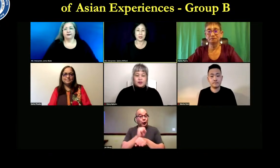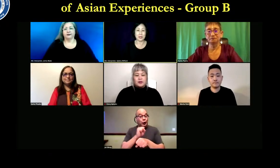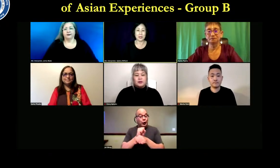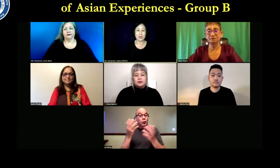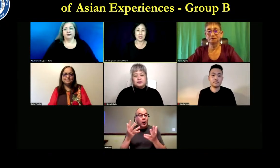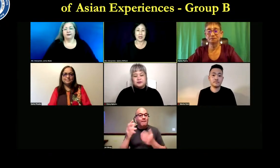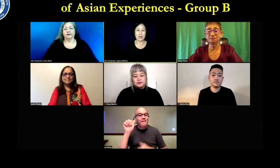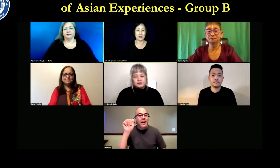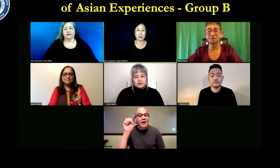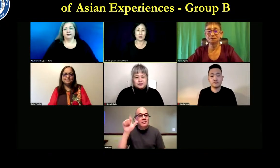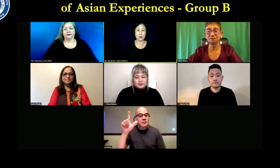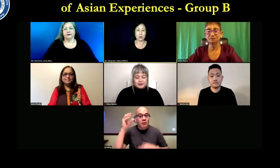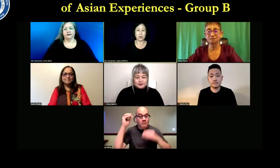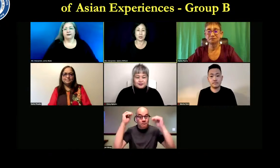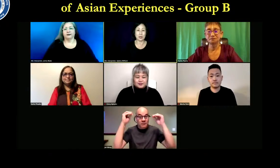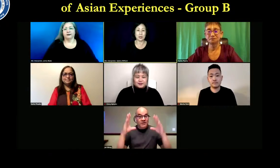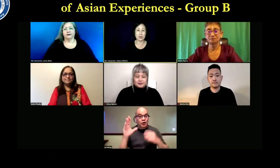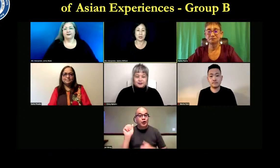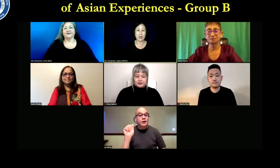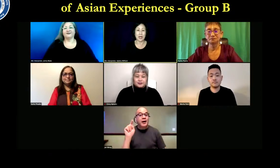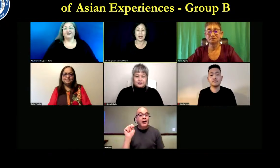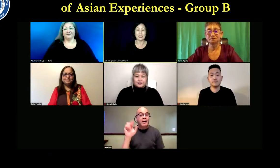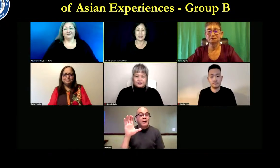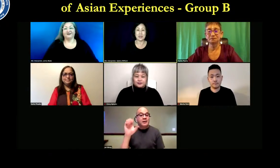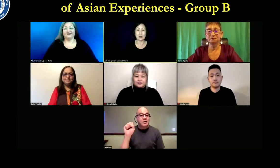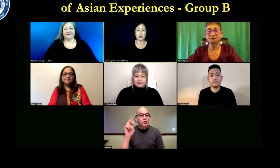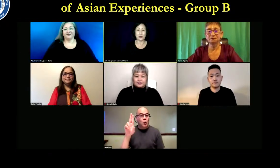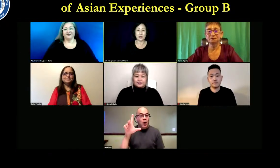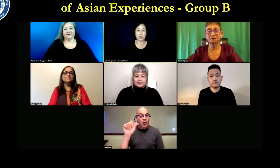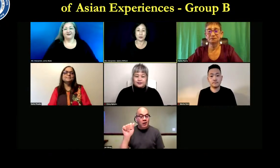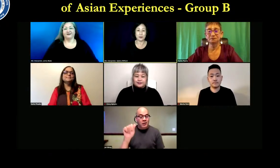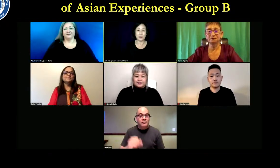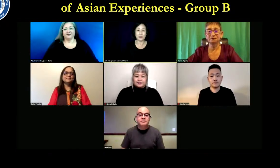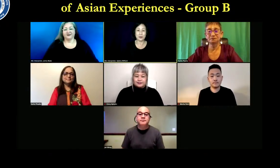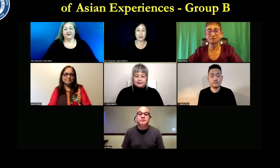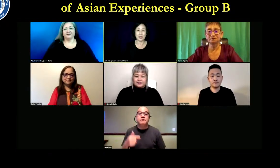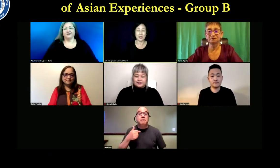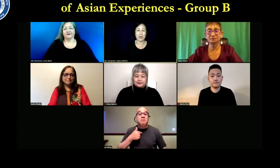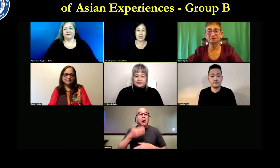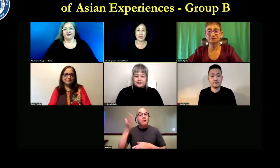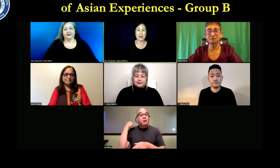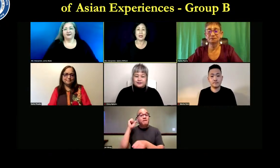I'm married, and I currently work as an ASL professor